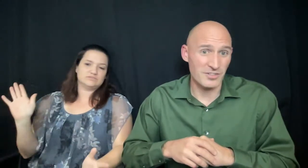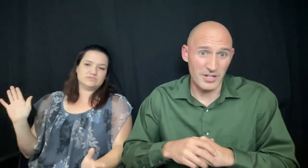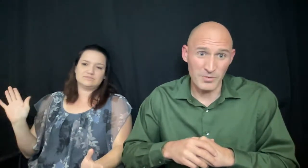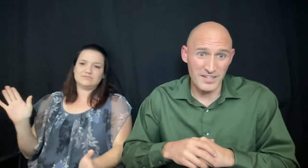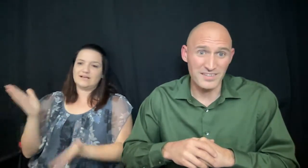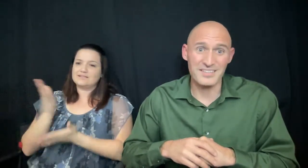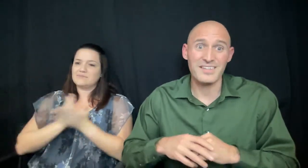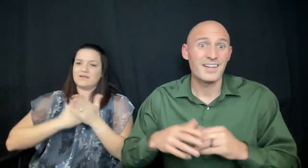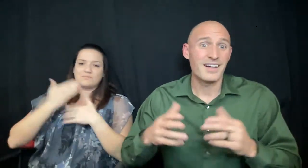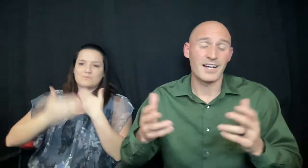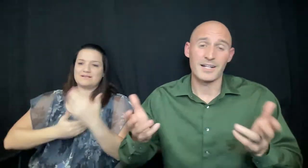learning process. Laugh